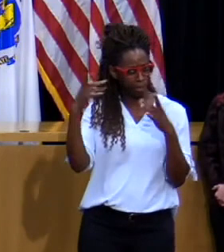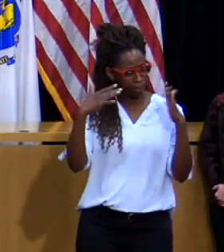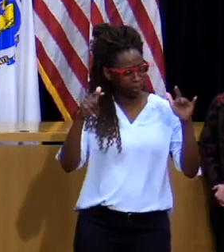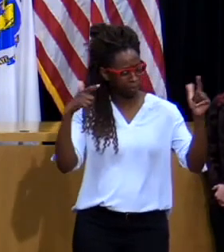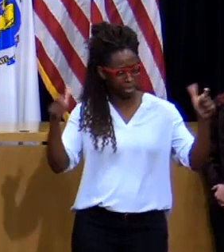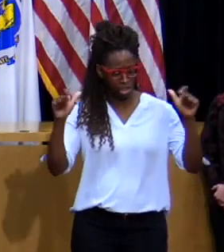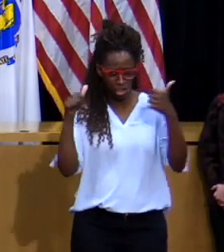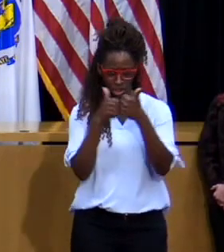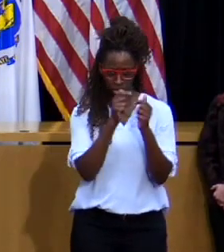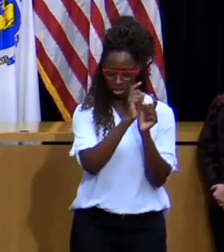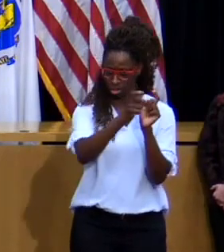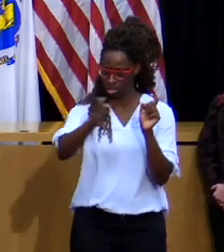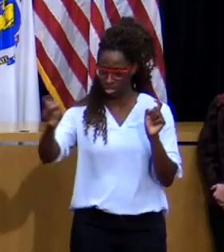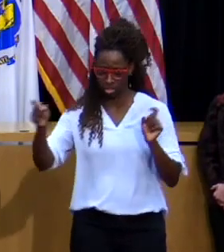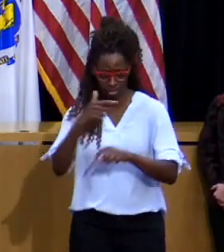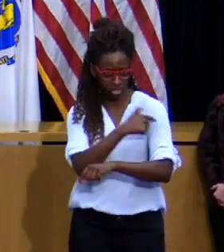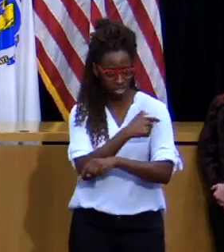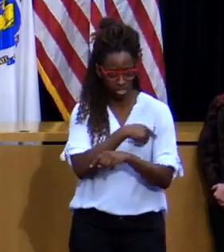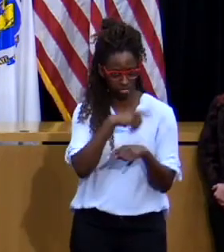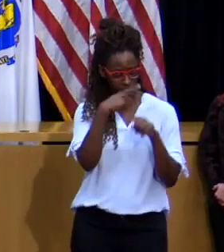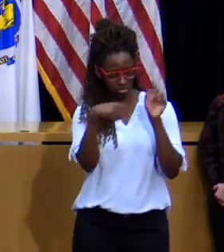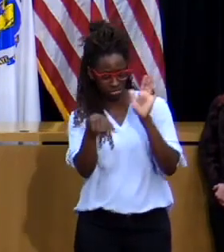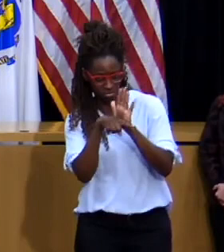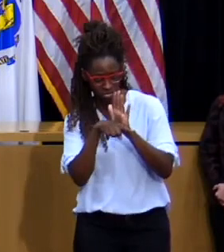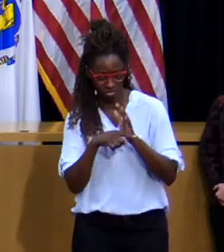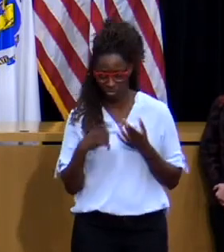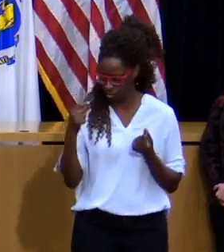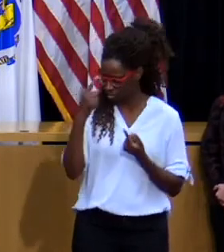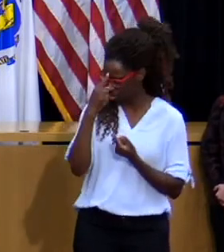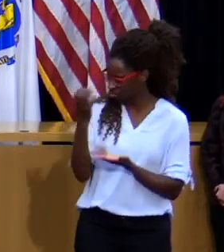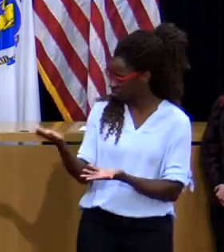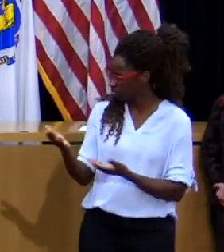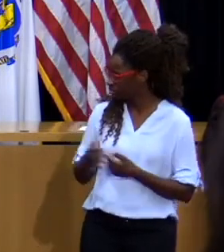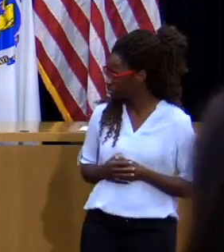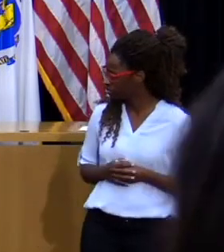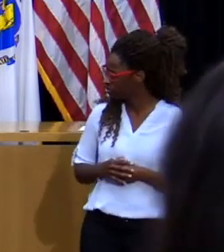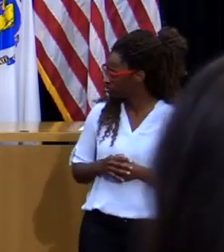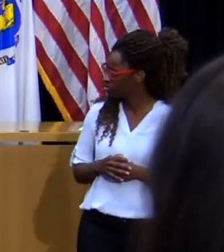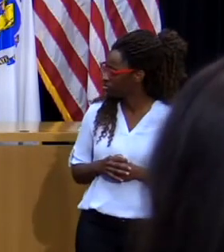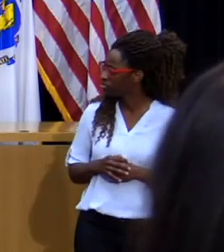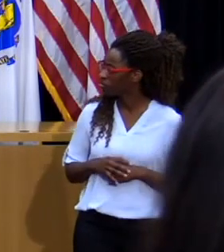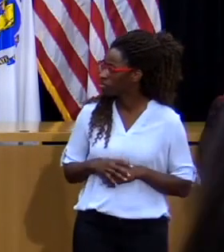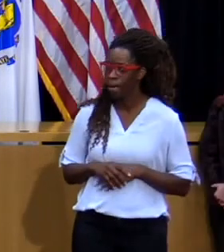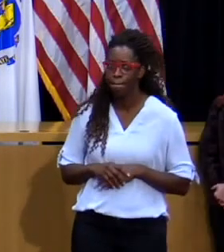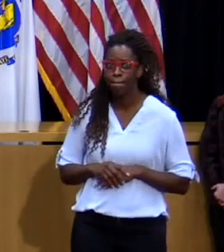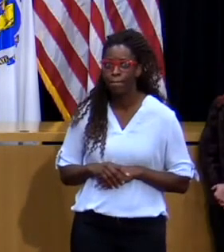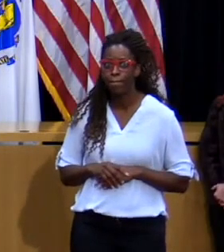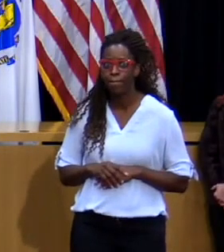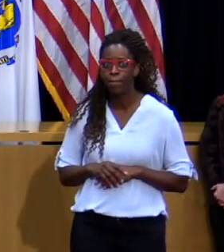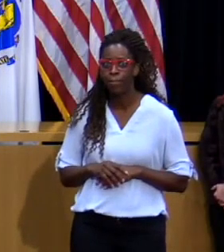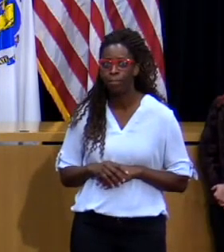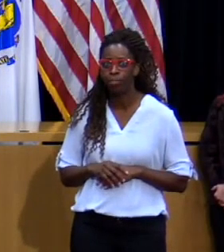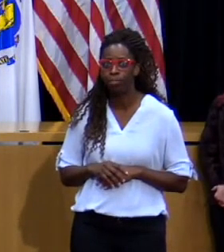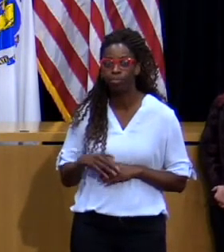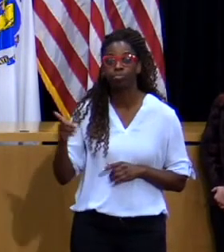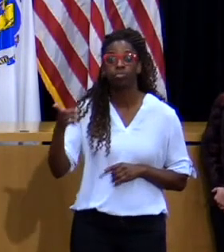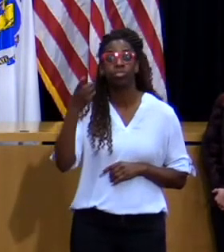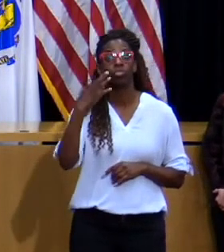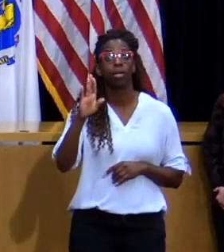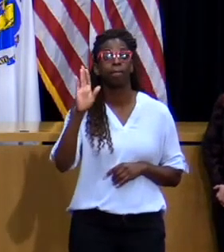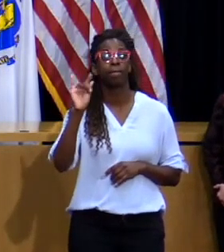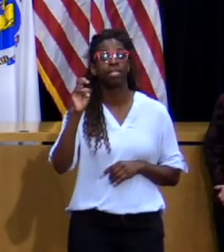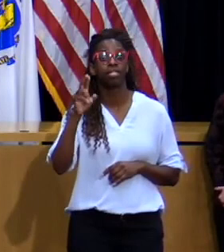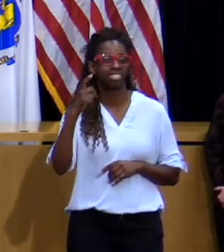biggest challenge? Well, I think challenge number one, and I think Dr. Bittinger talked to this